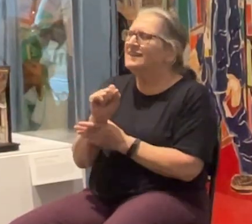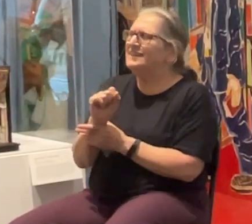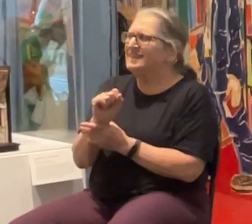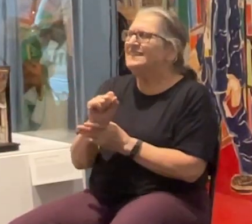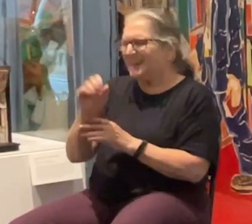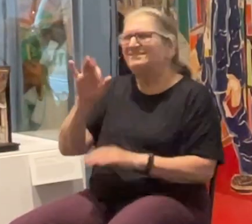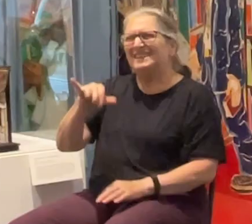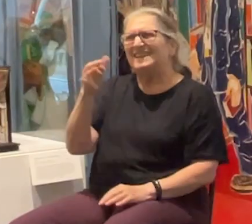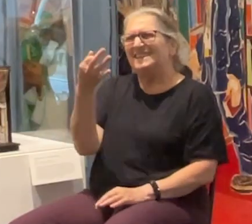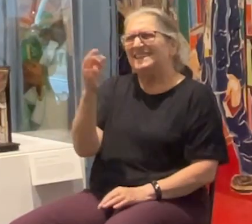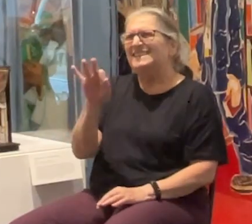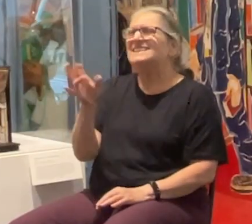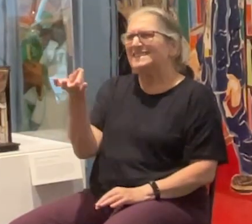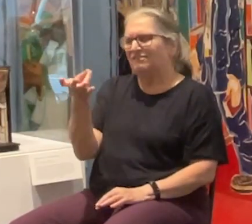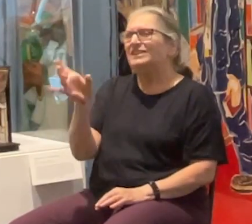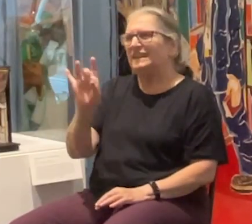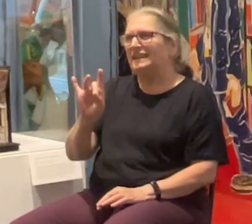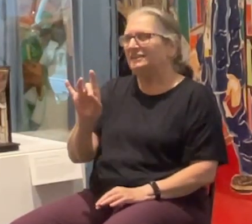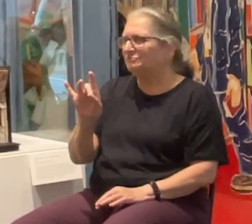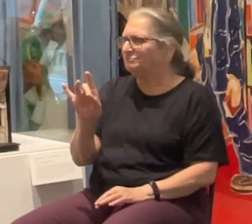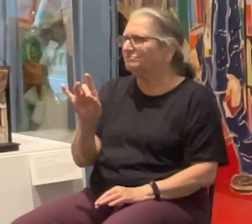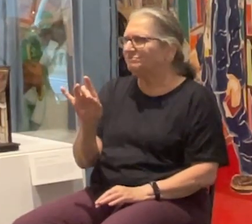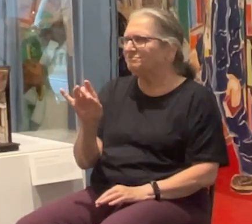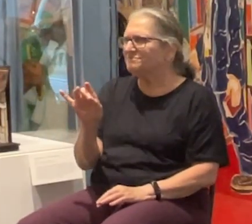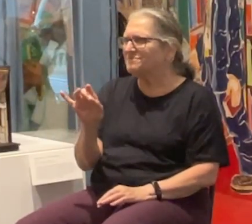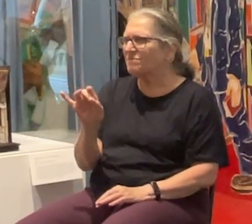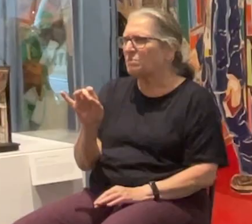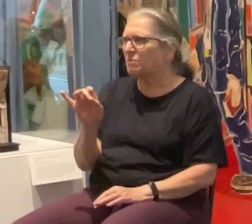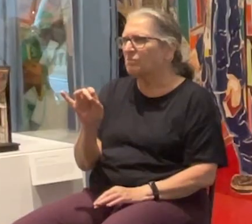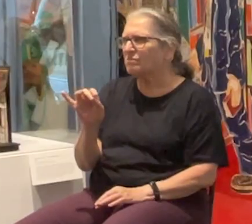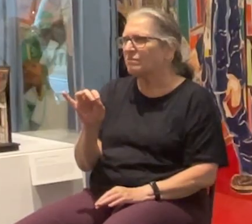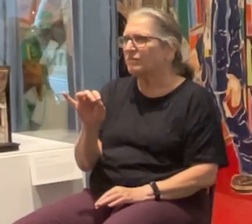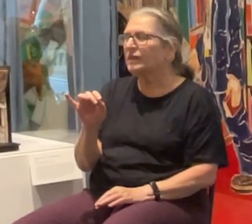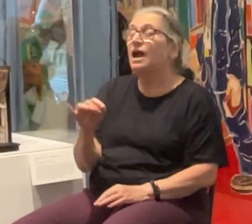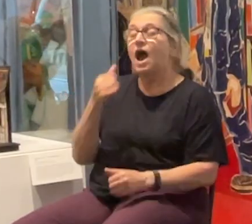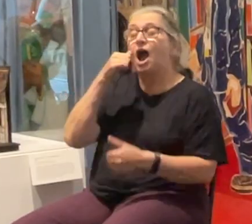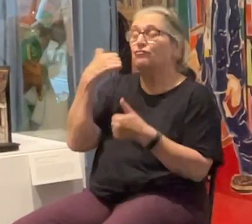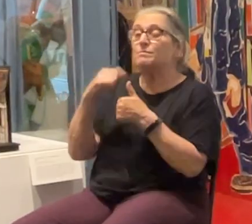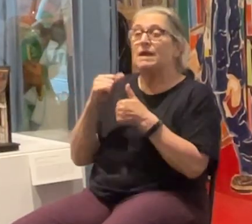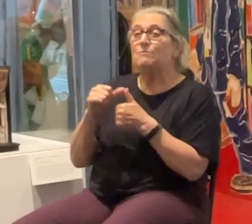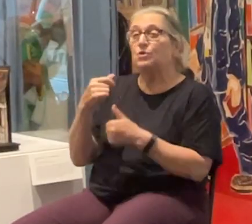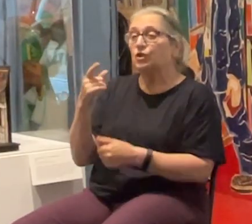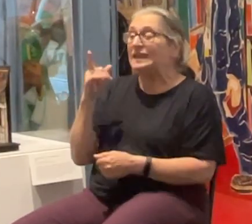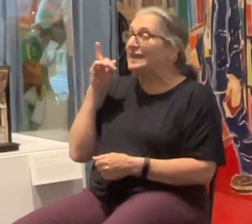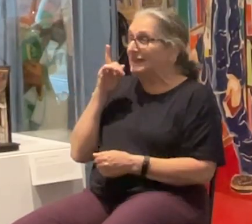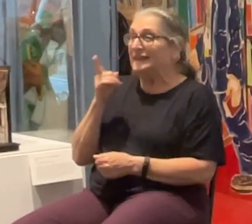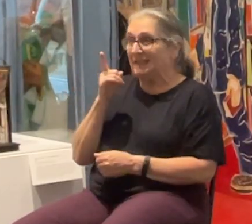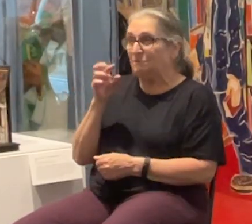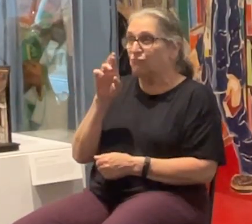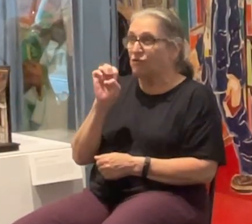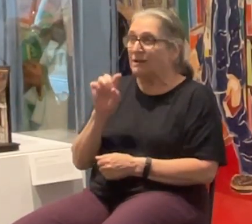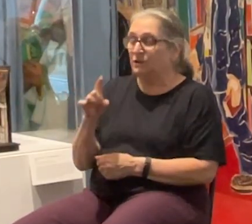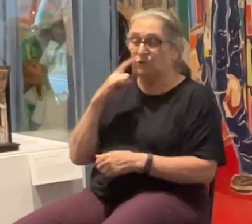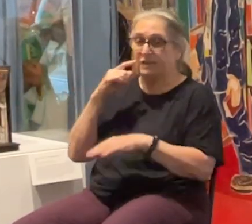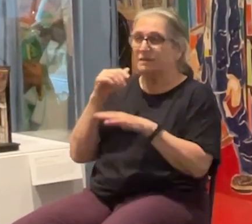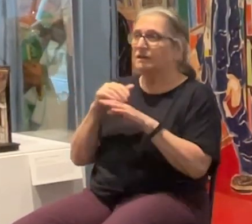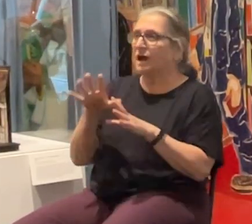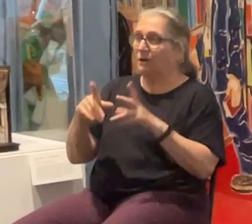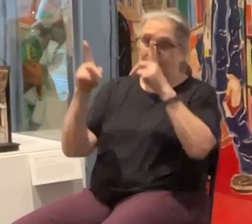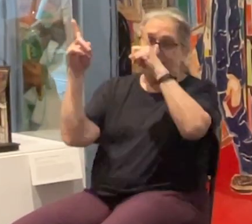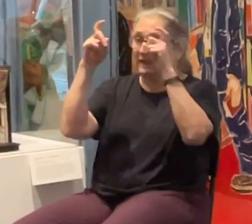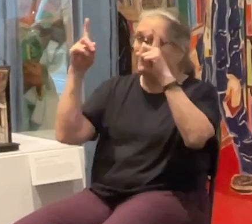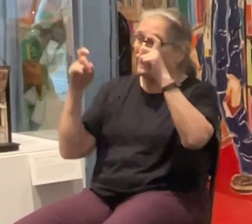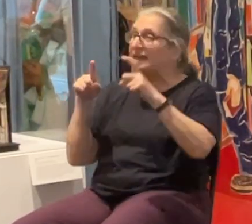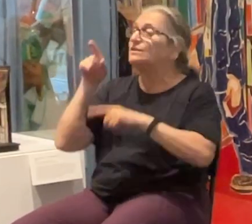About 78, 79, right? And I remember him because they sent me down, I was in his loft. I photographed him down